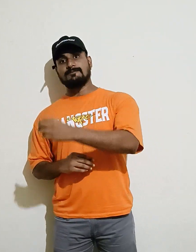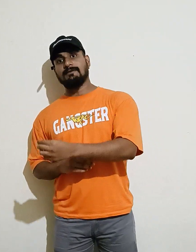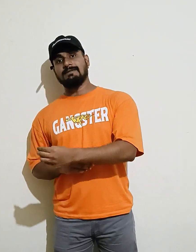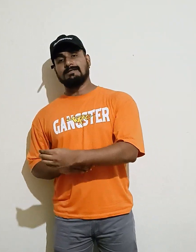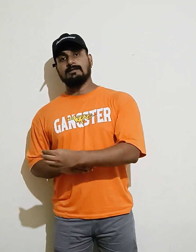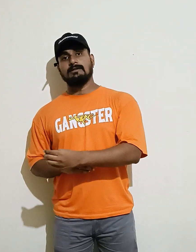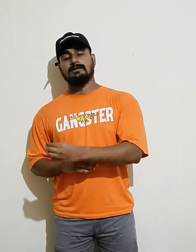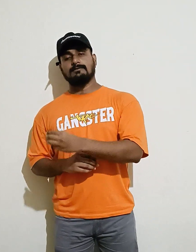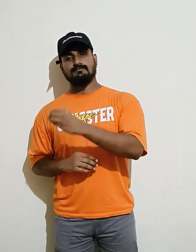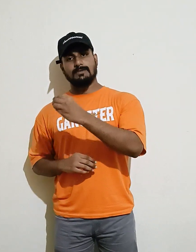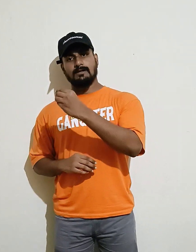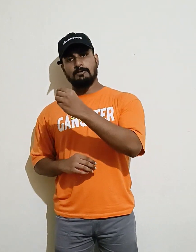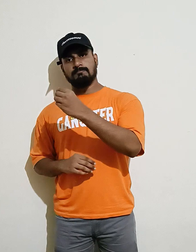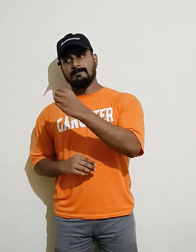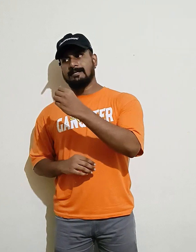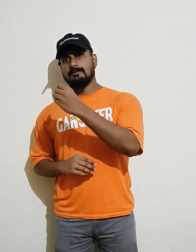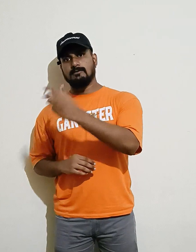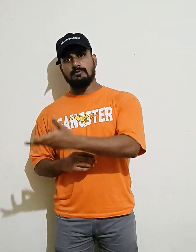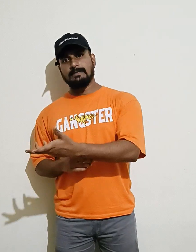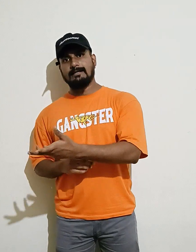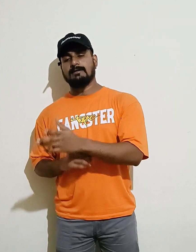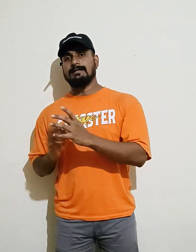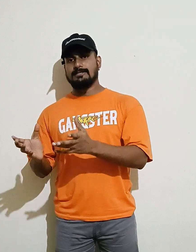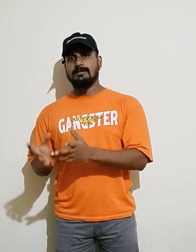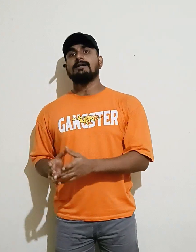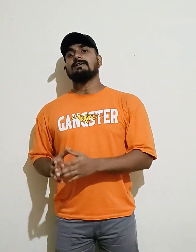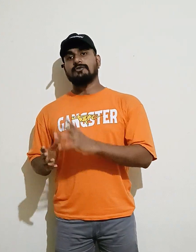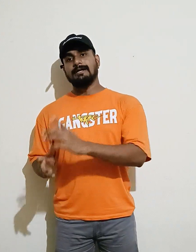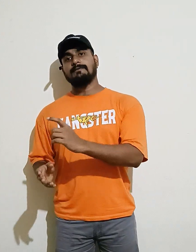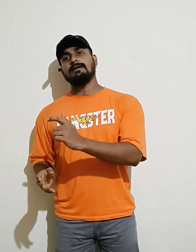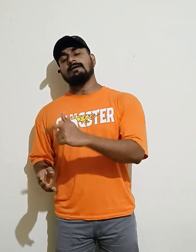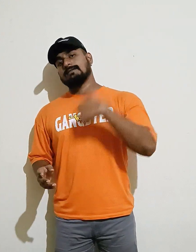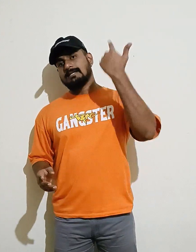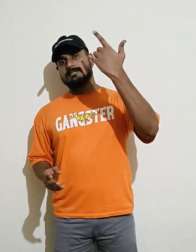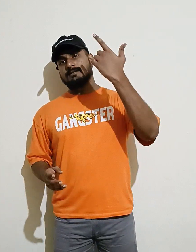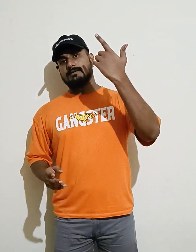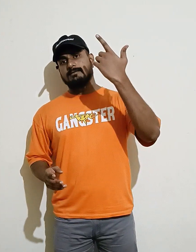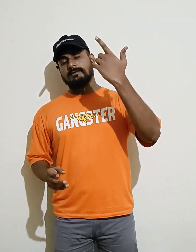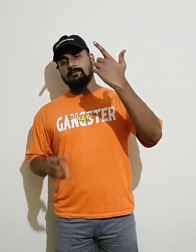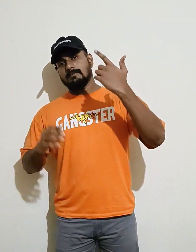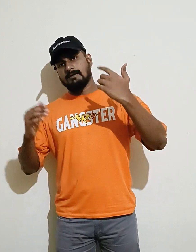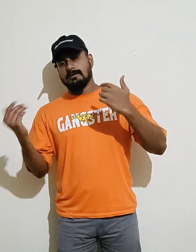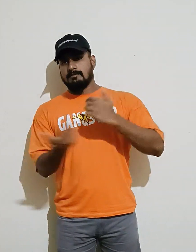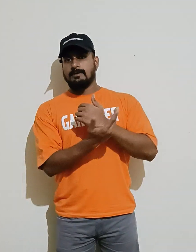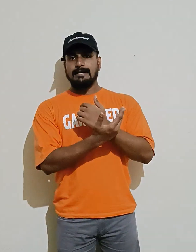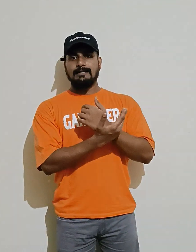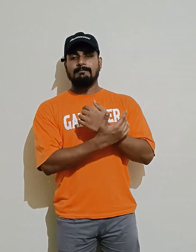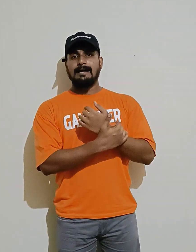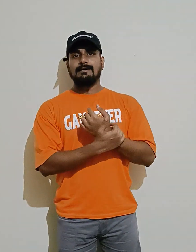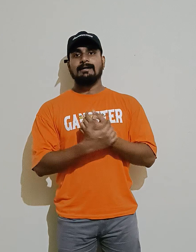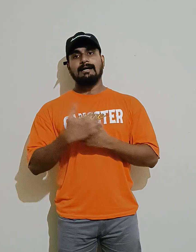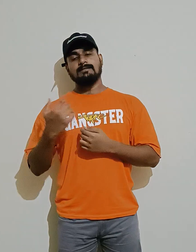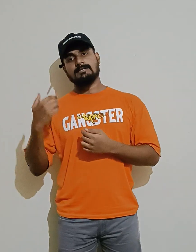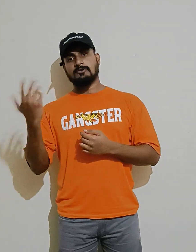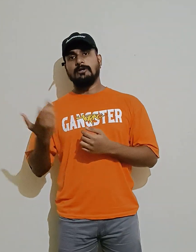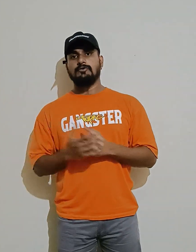satisfying with the like that condition. So it will just getting back and just calling to